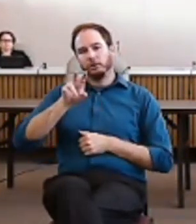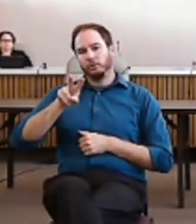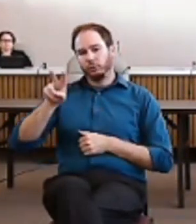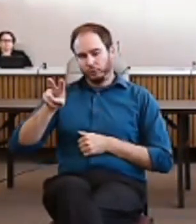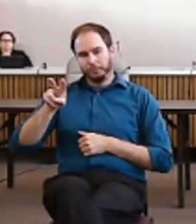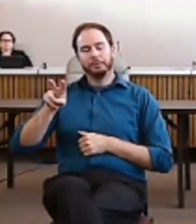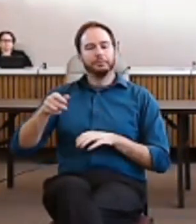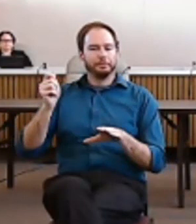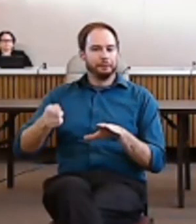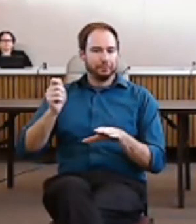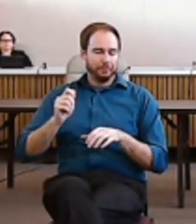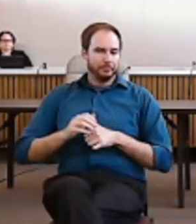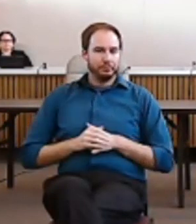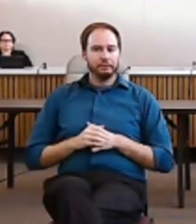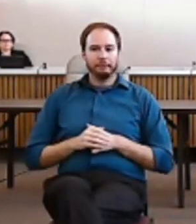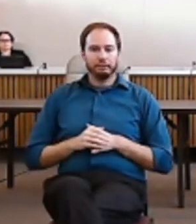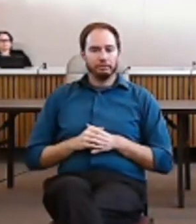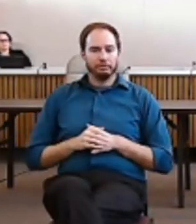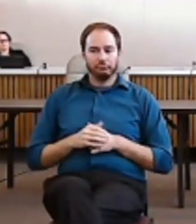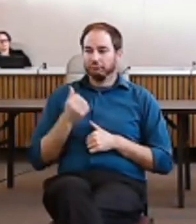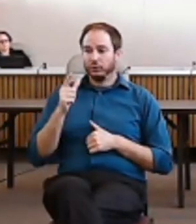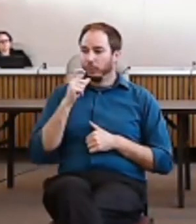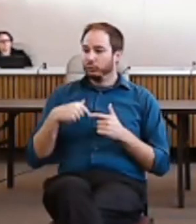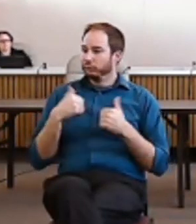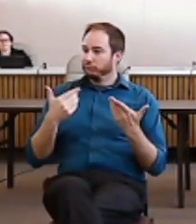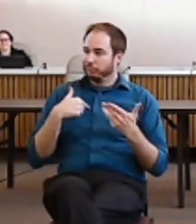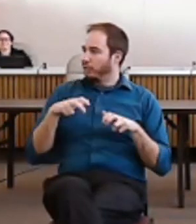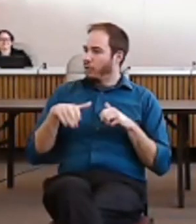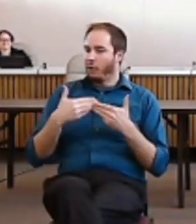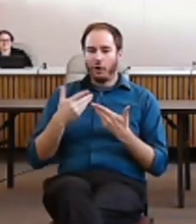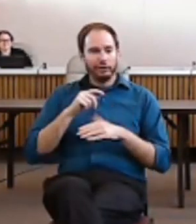2022-022. Someone else want to make the resolution, so I'm not hogging them all?